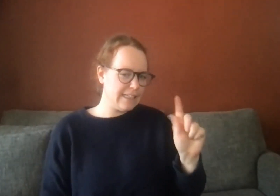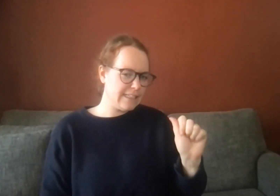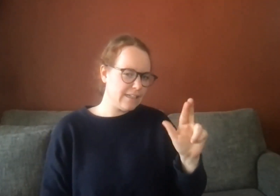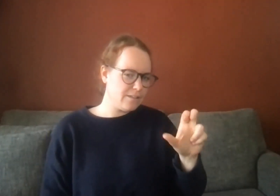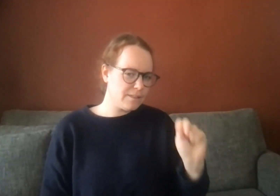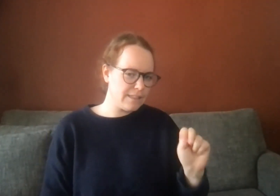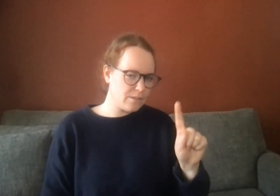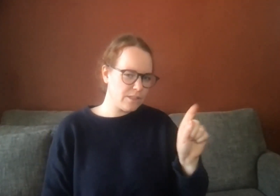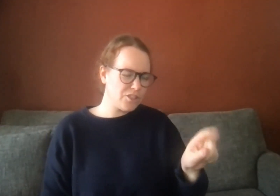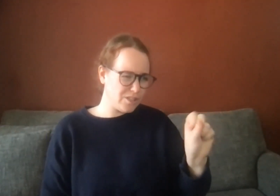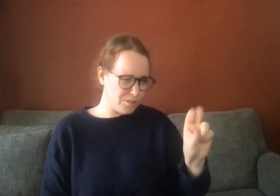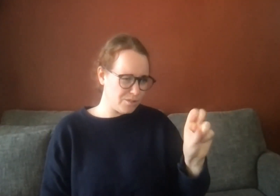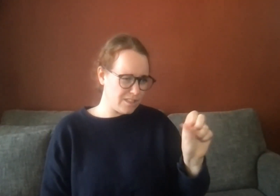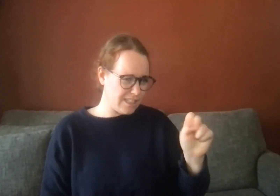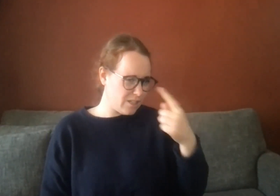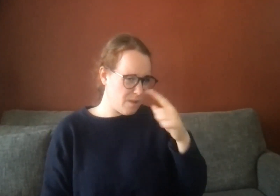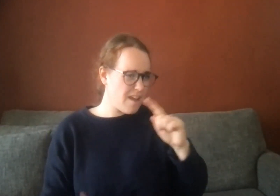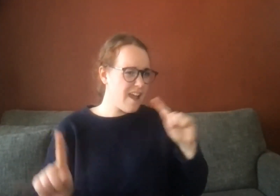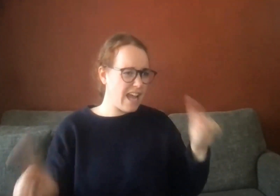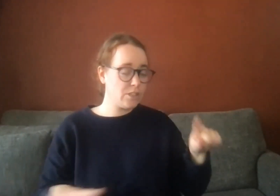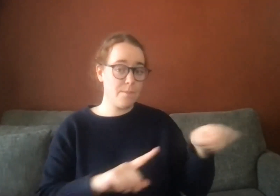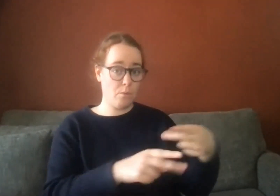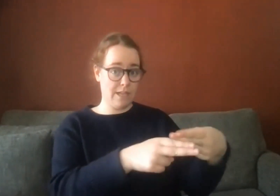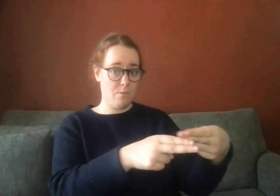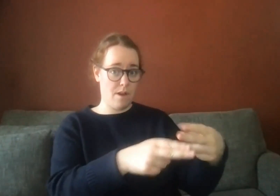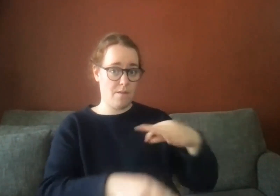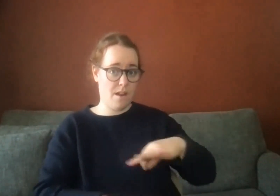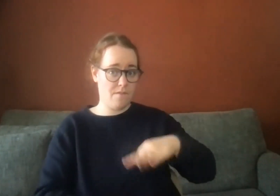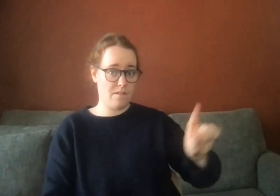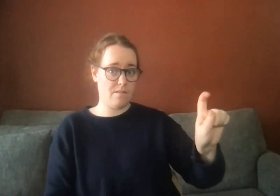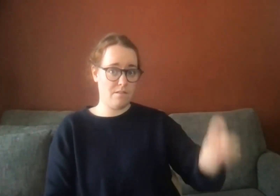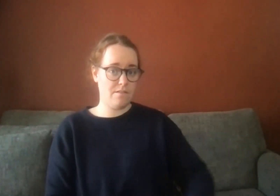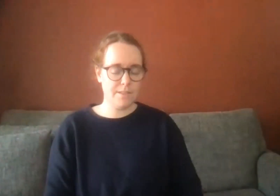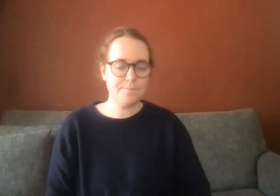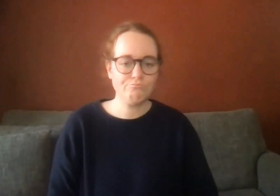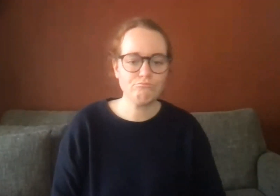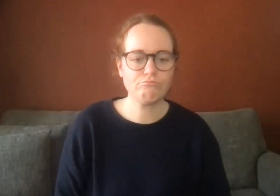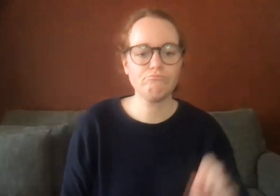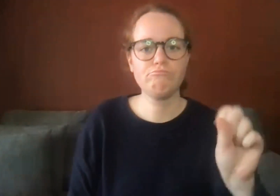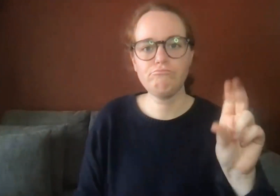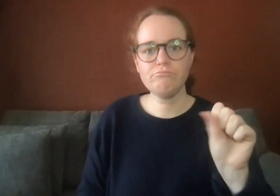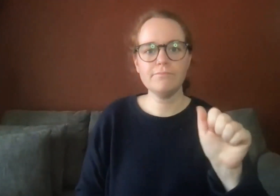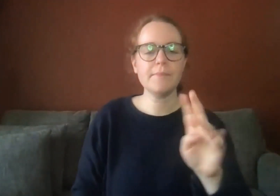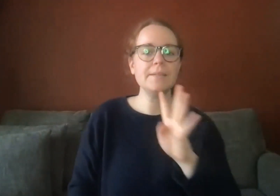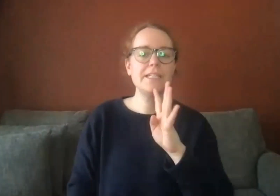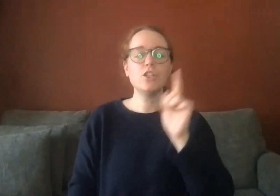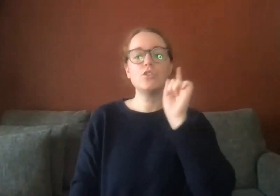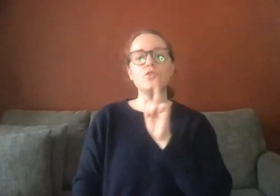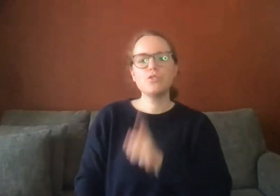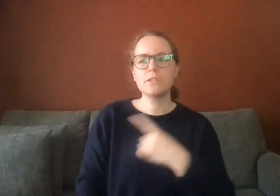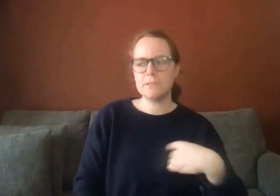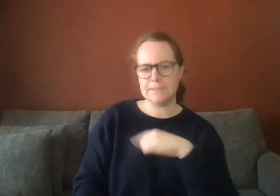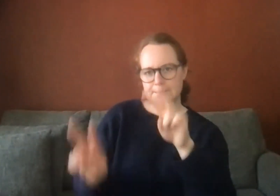speak to that in regarding temporary benefits for For EI? sure. So, I mean, we would look at any situation. So